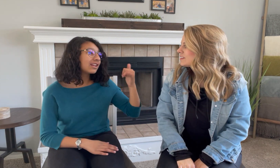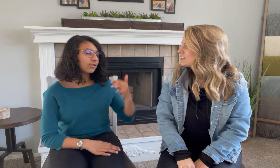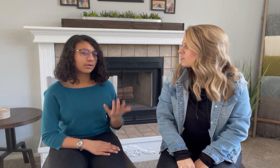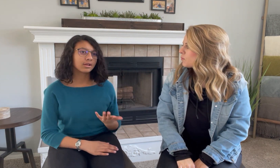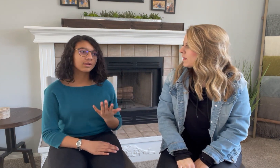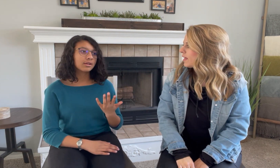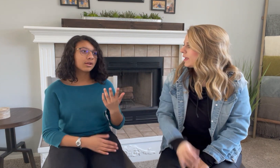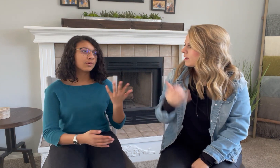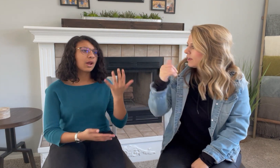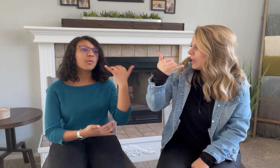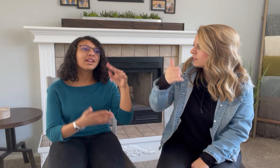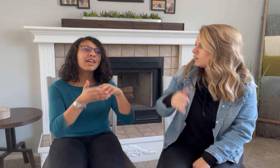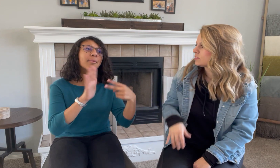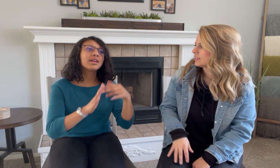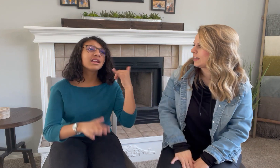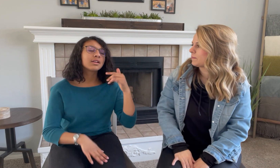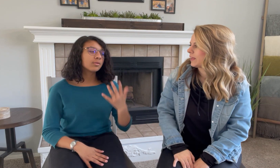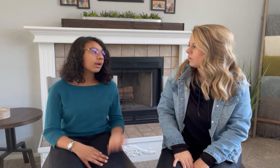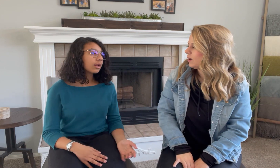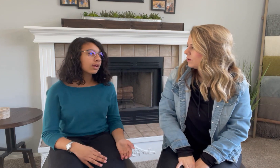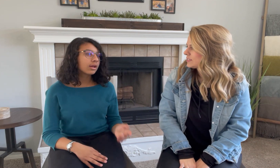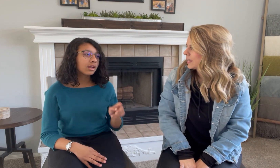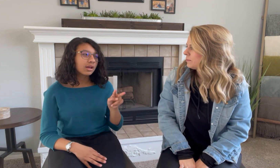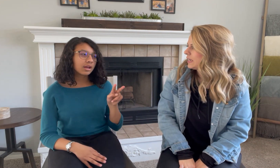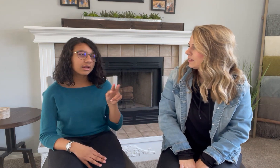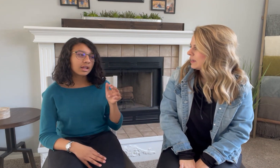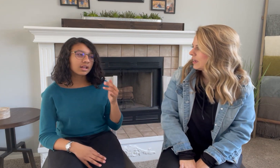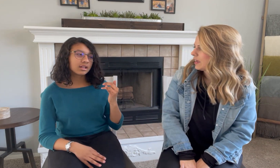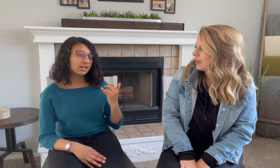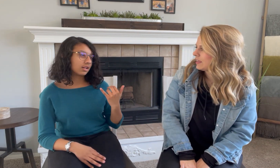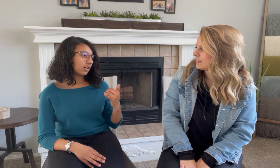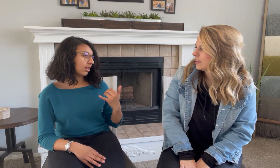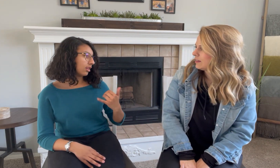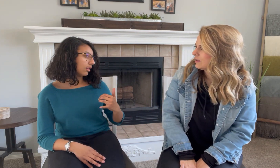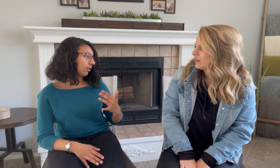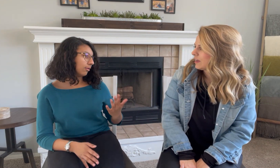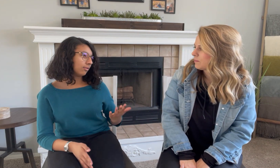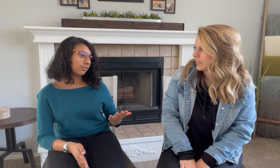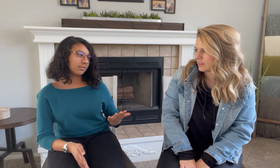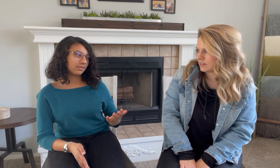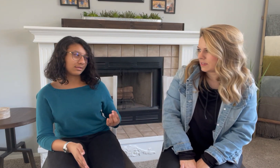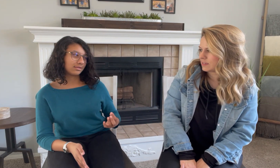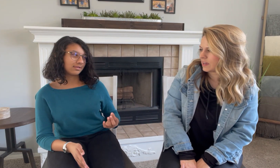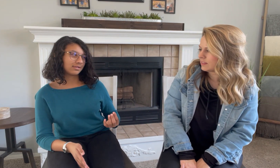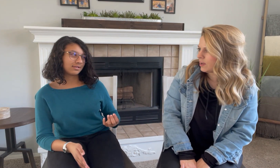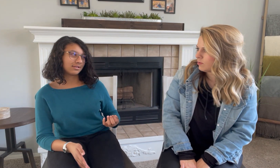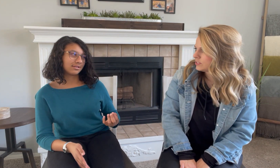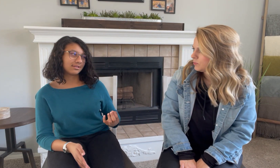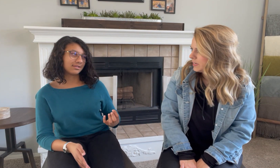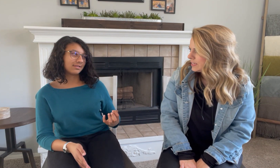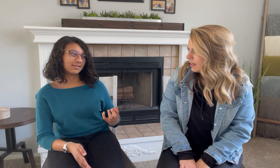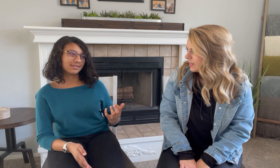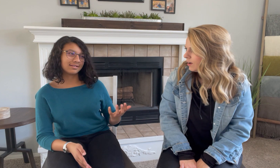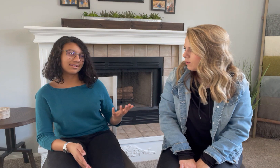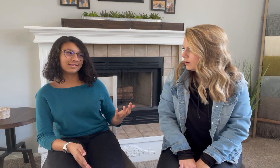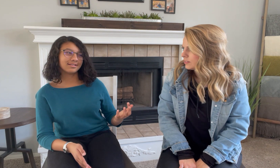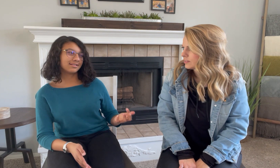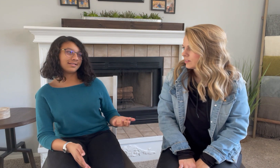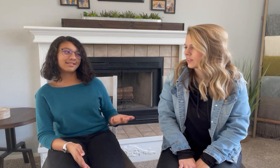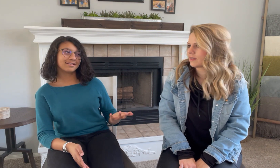So they'll be like, hang loose. And I'm like, what? What does that mean? And then I'm like, yellow? Do you mean yellow? And they're